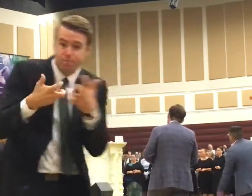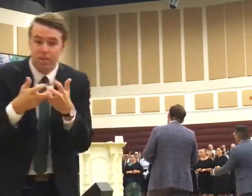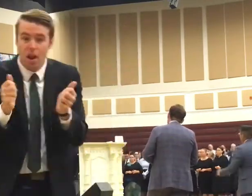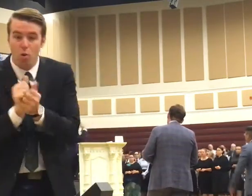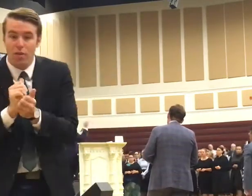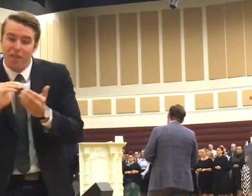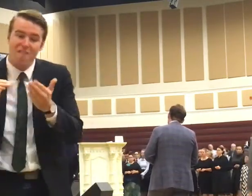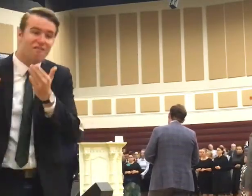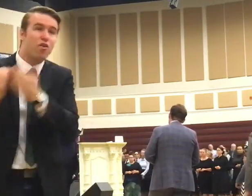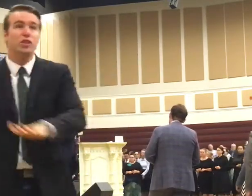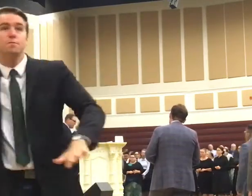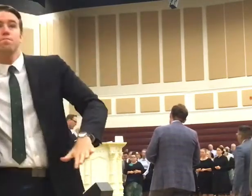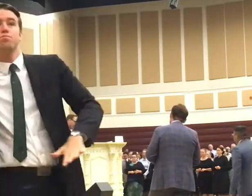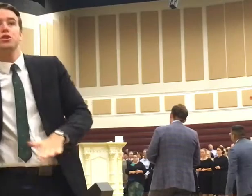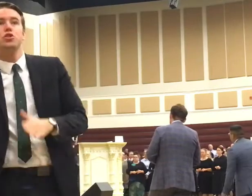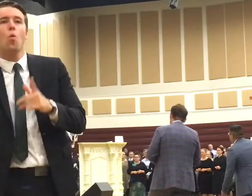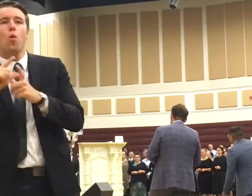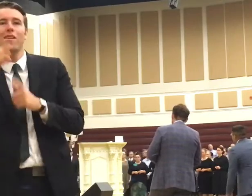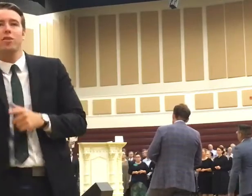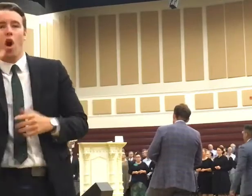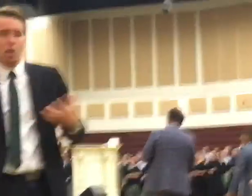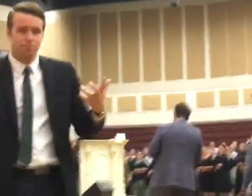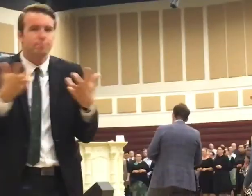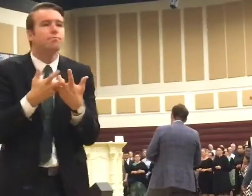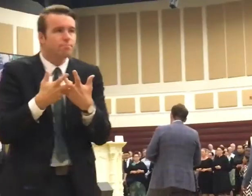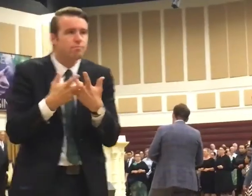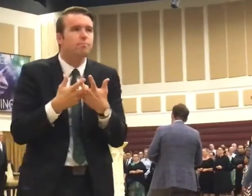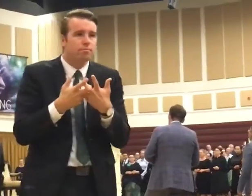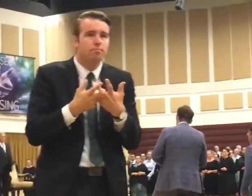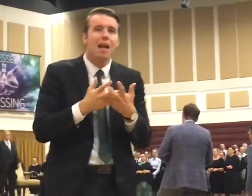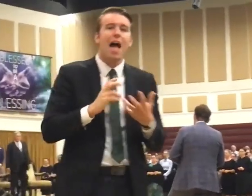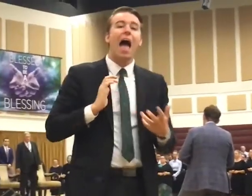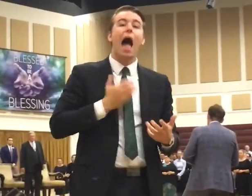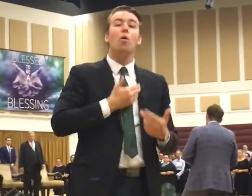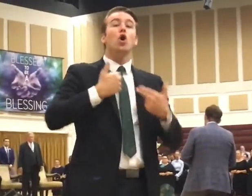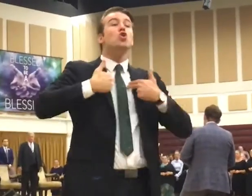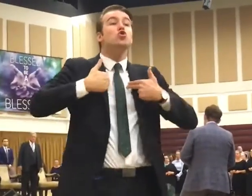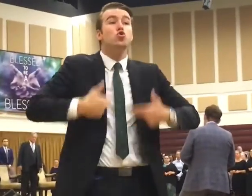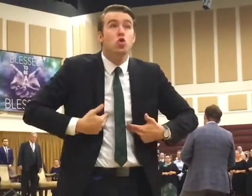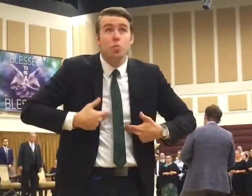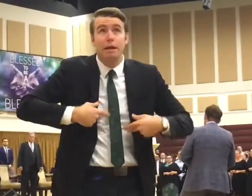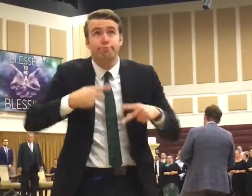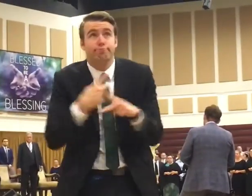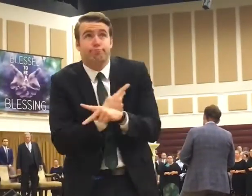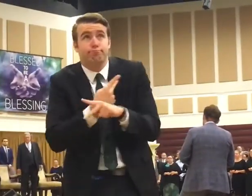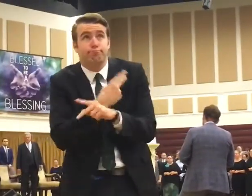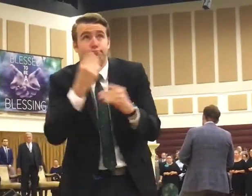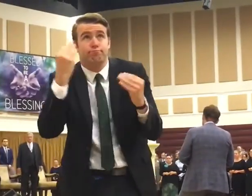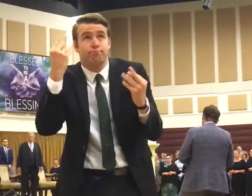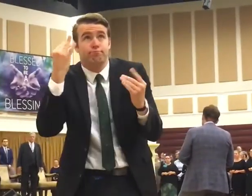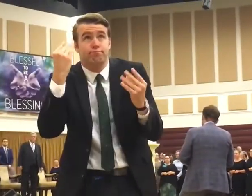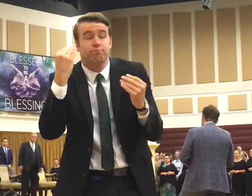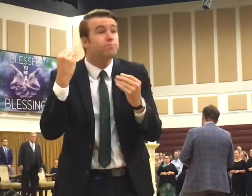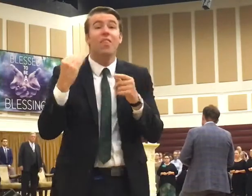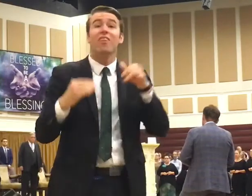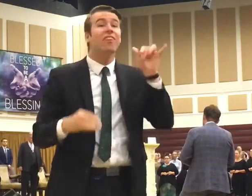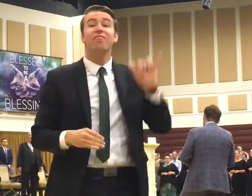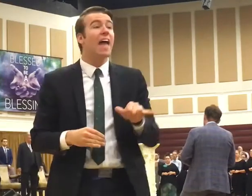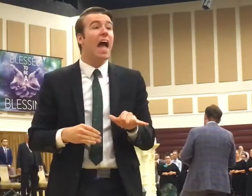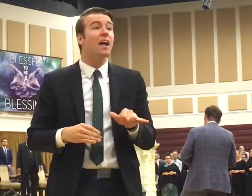the freshly preached word of God. Our human reasoning is summoned